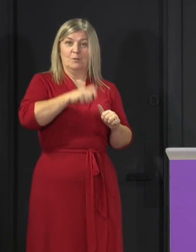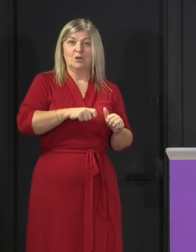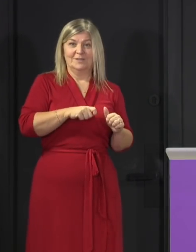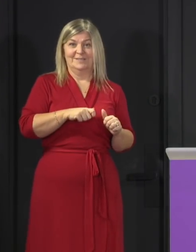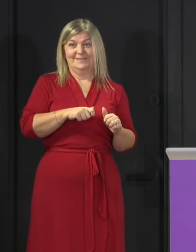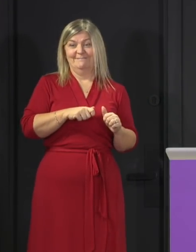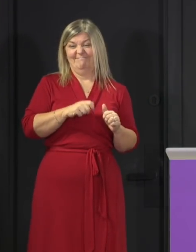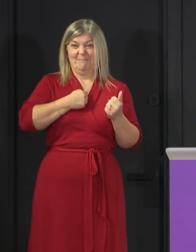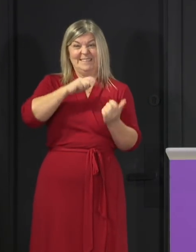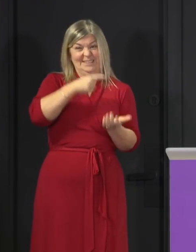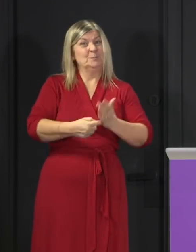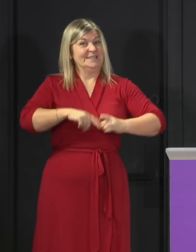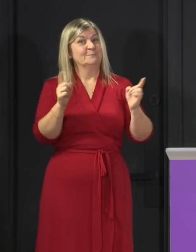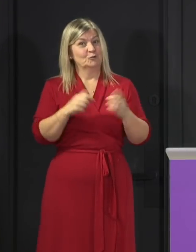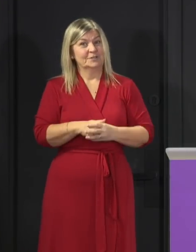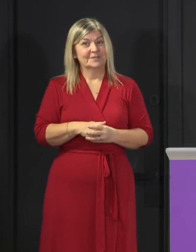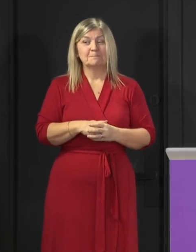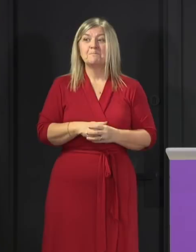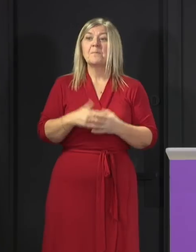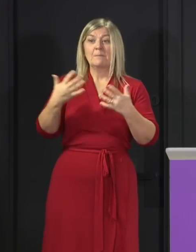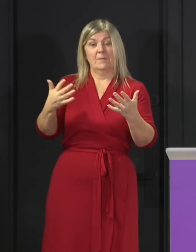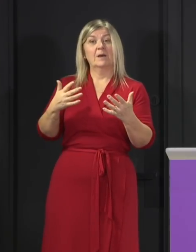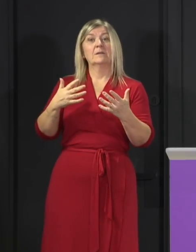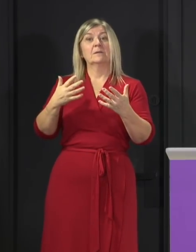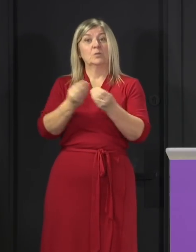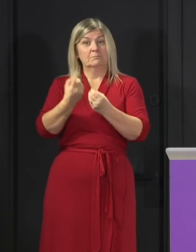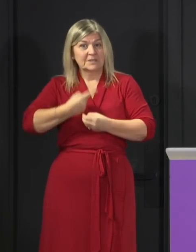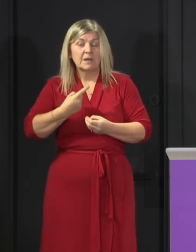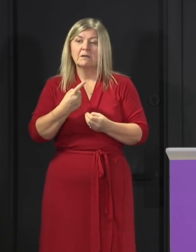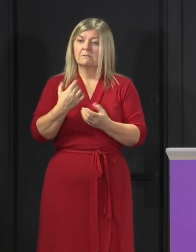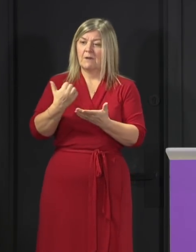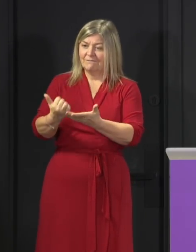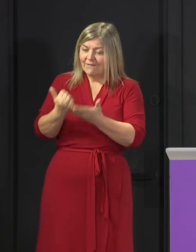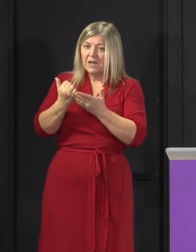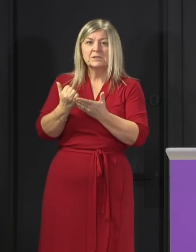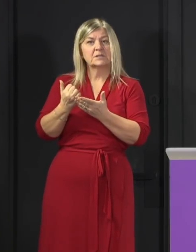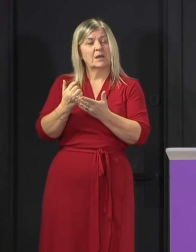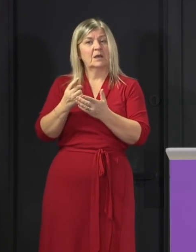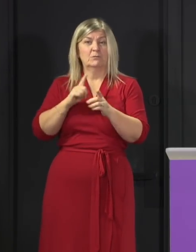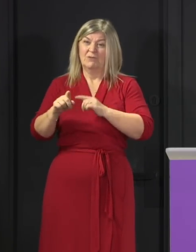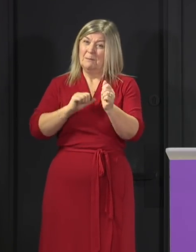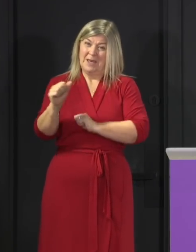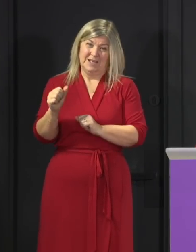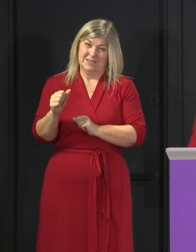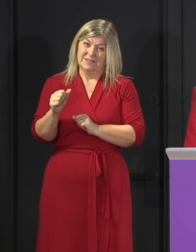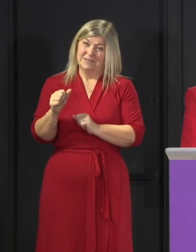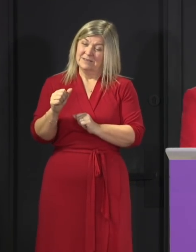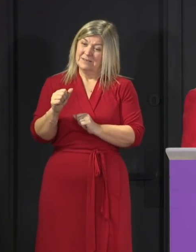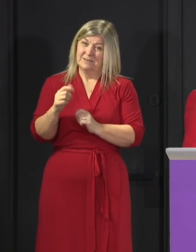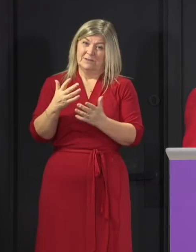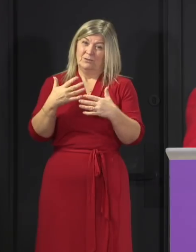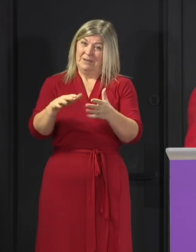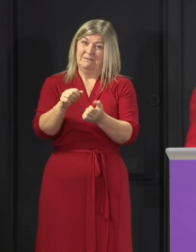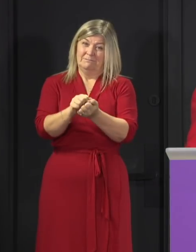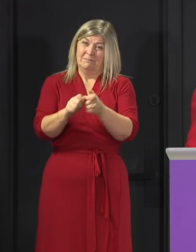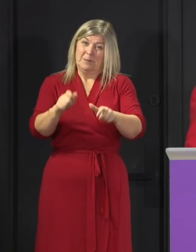my advisors and cabinet colleagues to do the best we can to keep the country as safe as possible as we get through the remainder of the